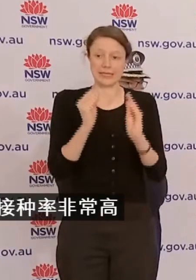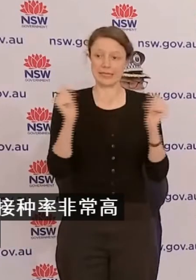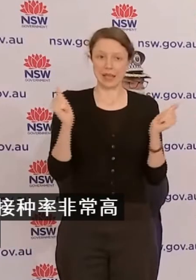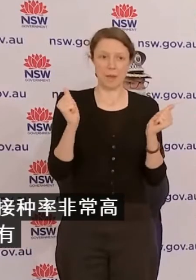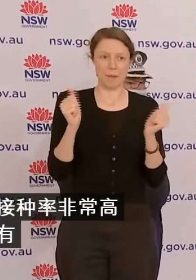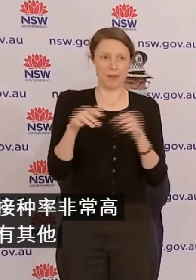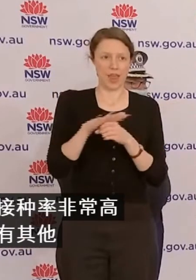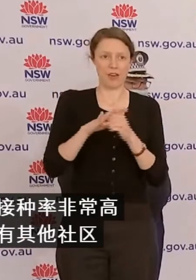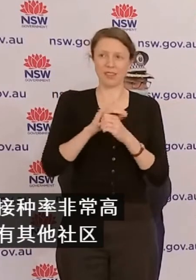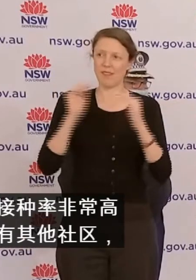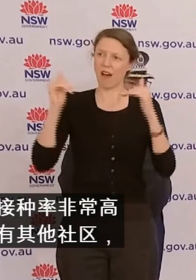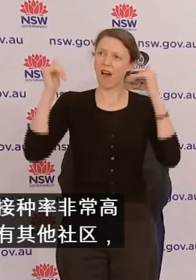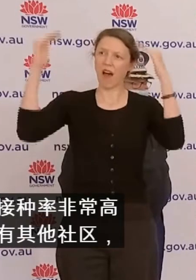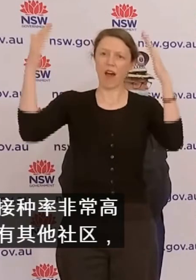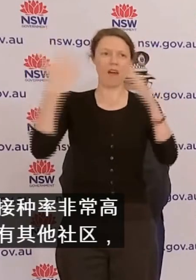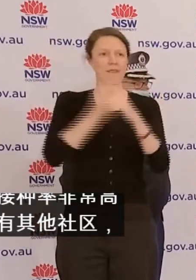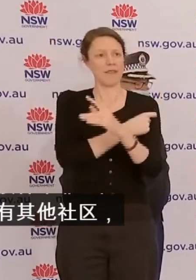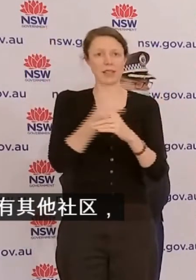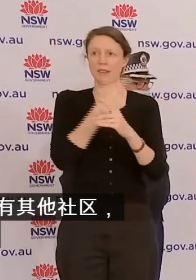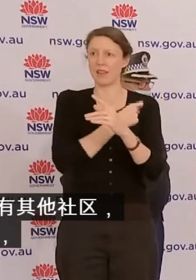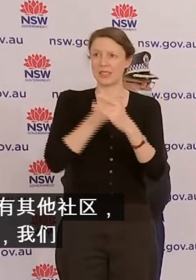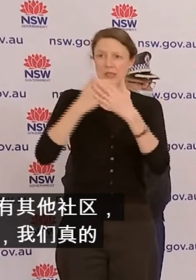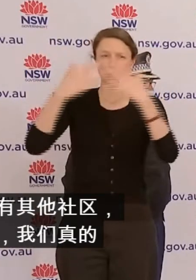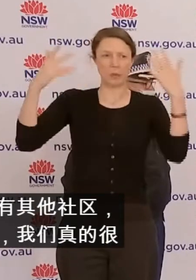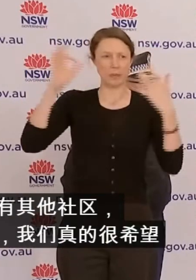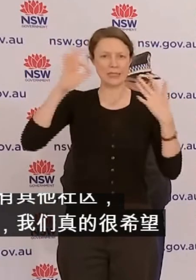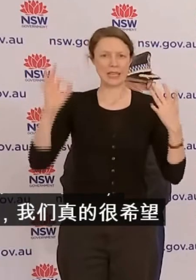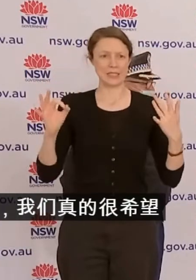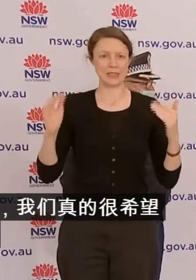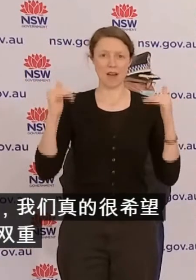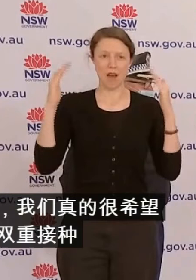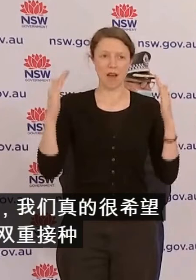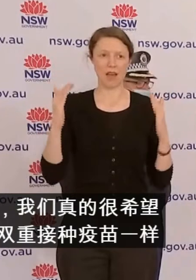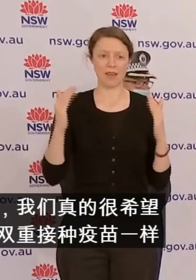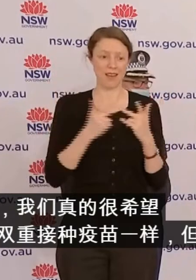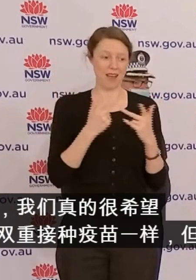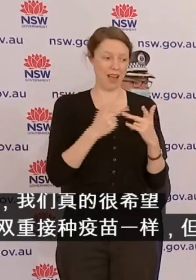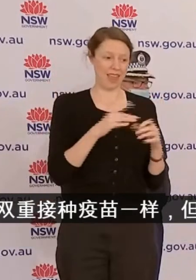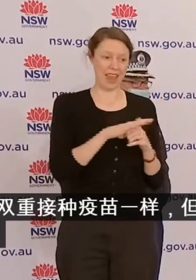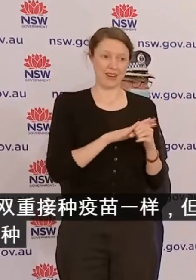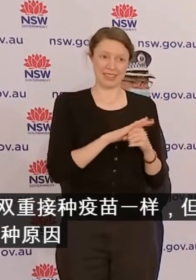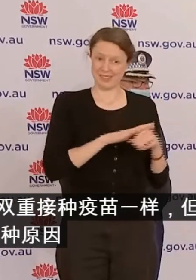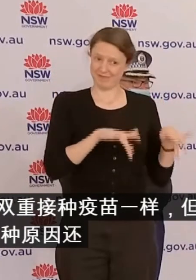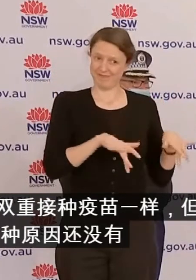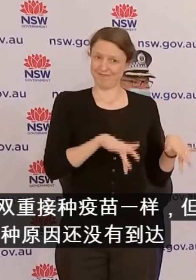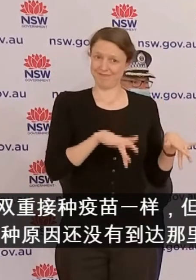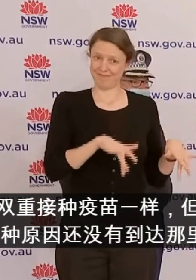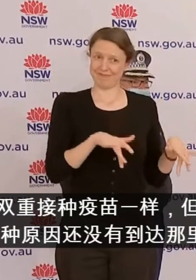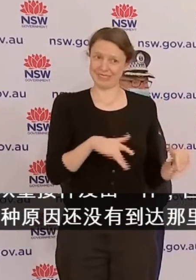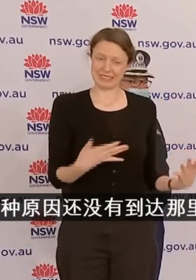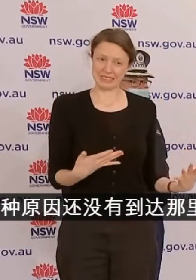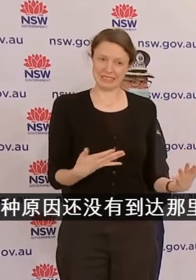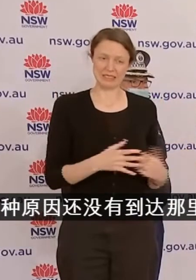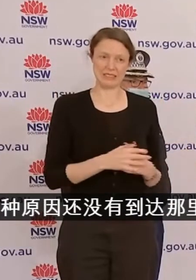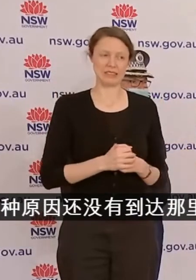vaccination. There are others, sadly, and in some areas we'd really love them to be like that, double vaccinated, but they haven't made it there yet for a variety